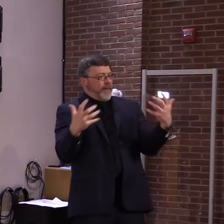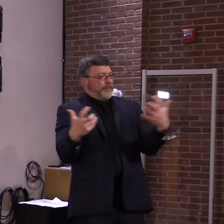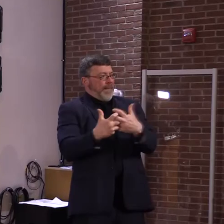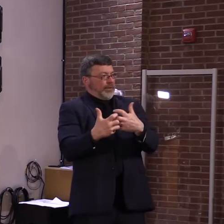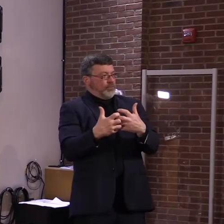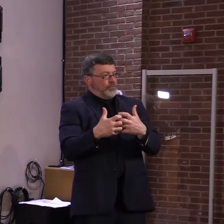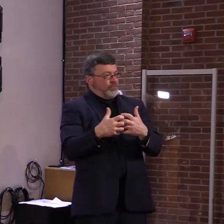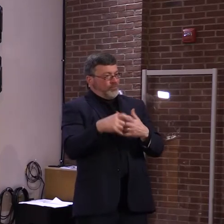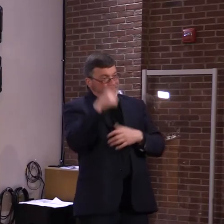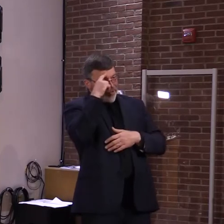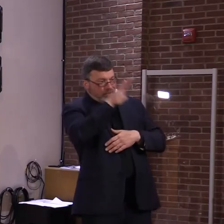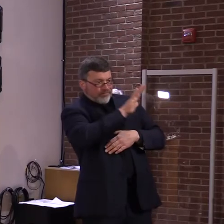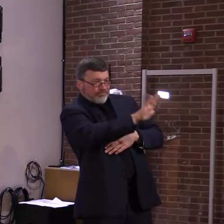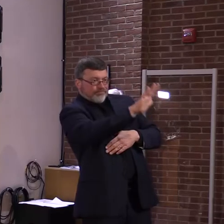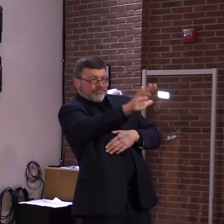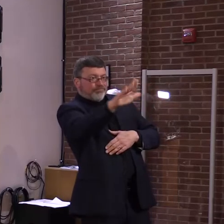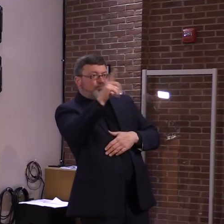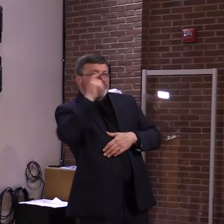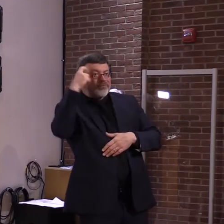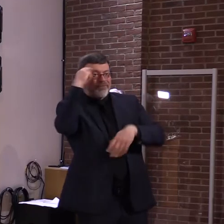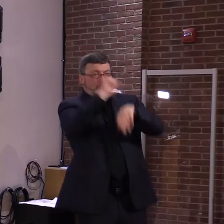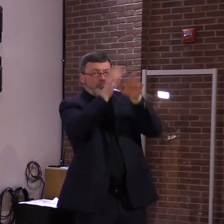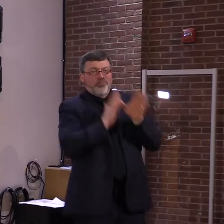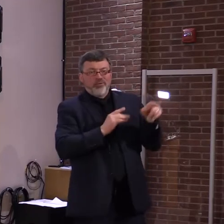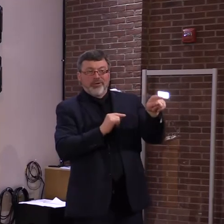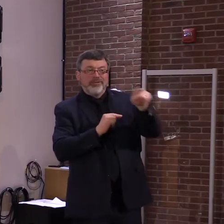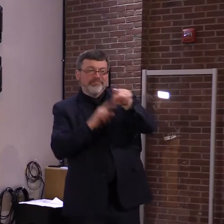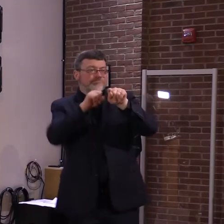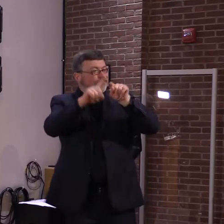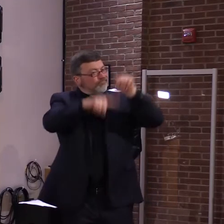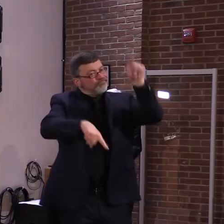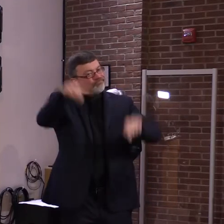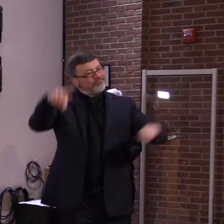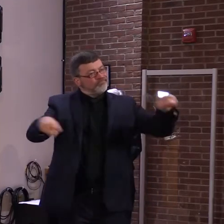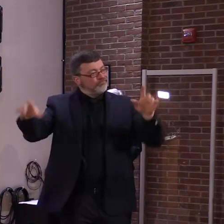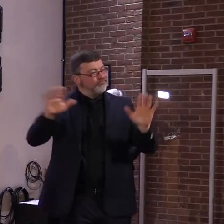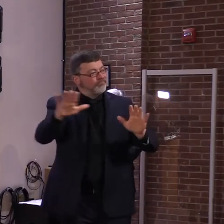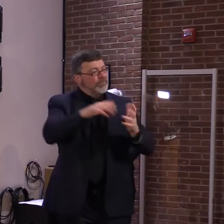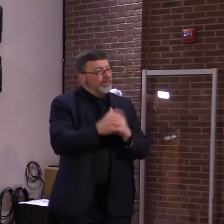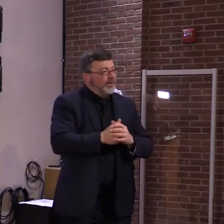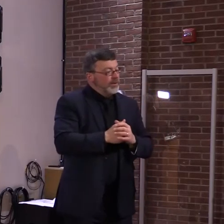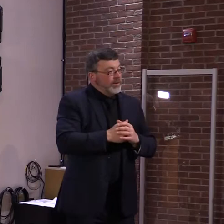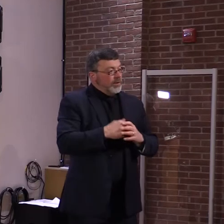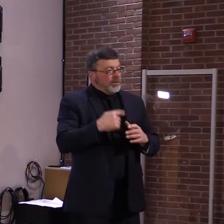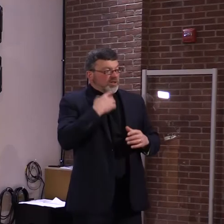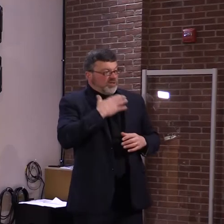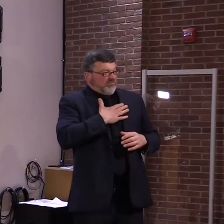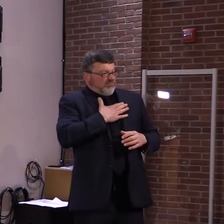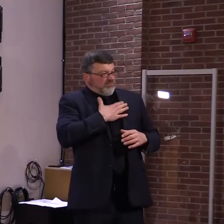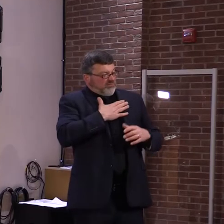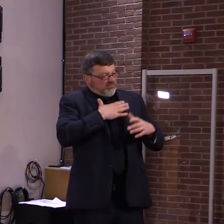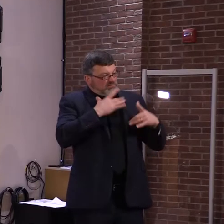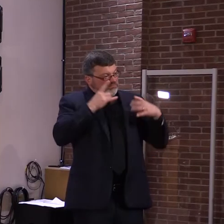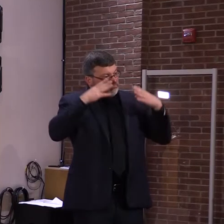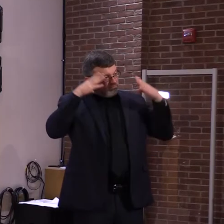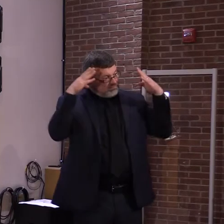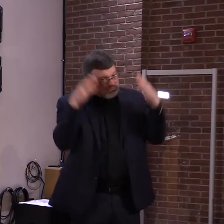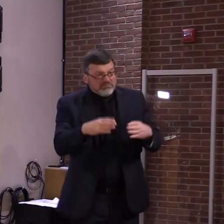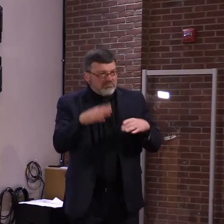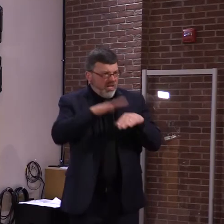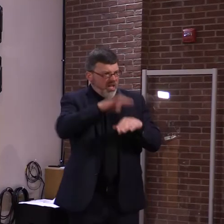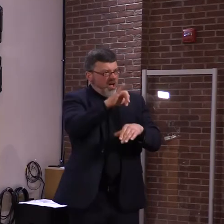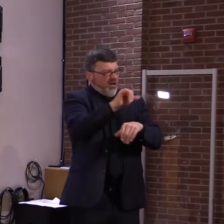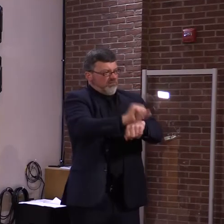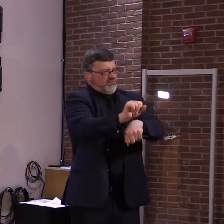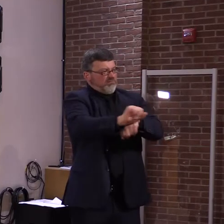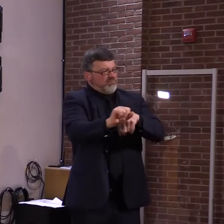other opportunity. So yeah, we've been very, very focused on this, and as the governor said, stay tuned. We're putting some finishing